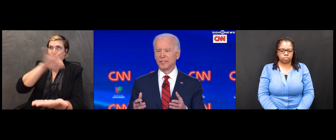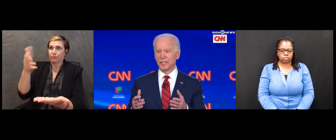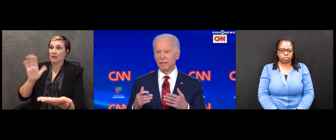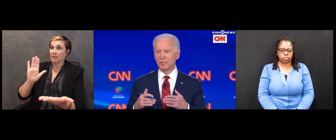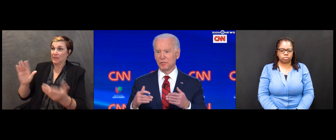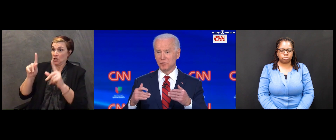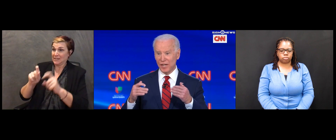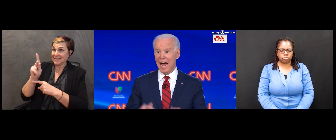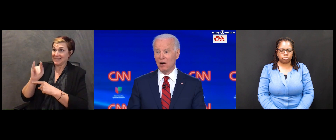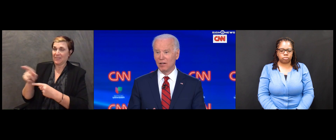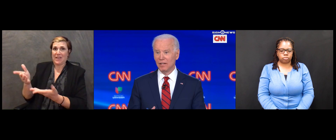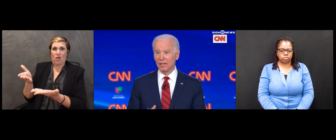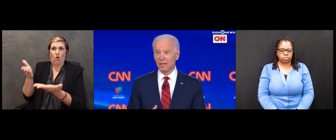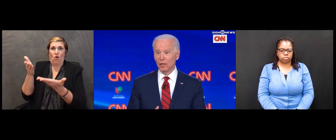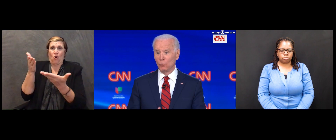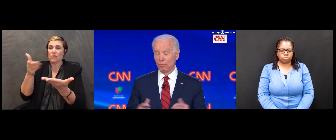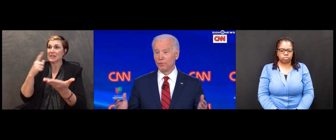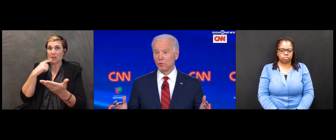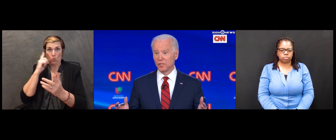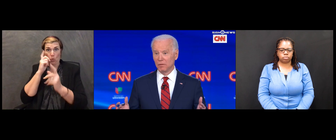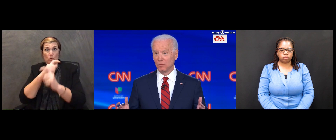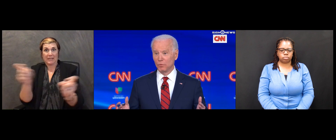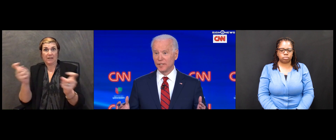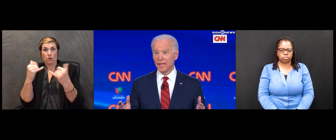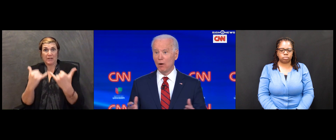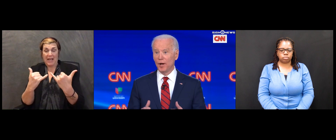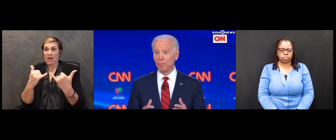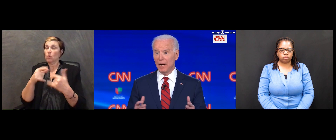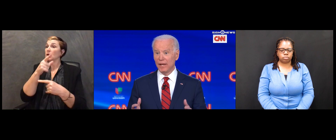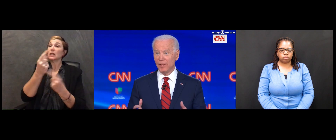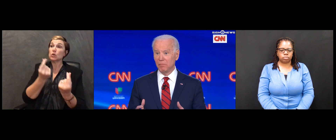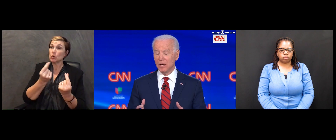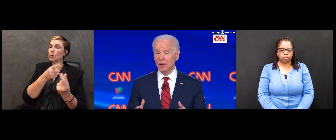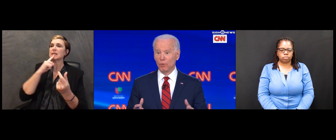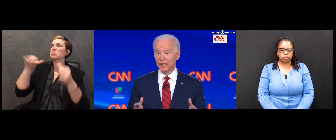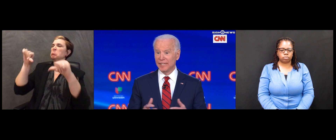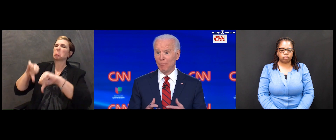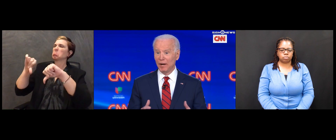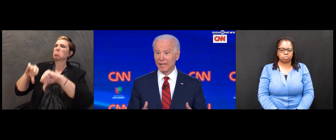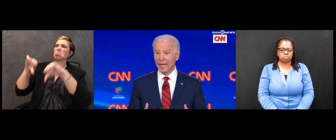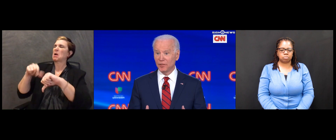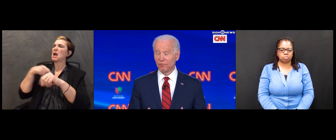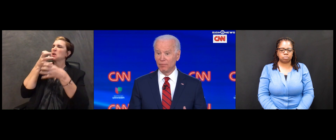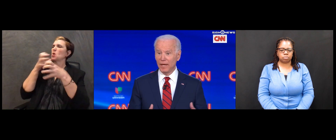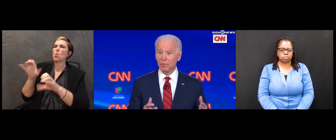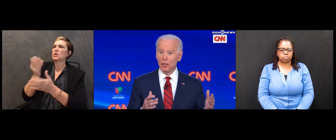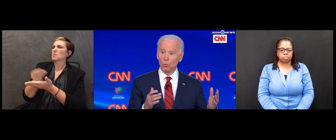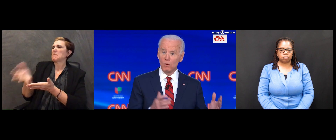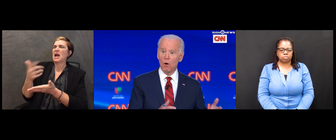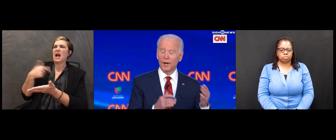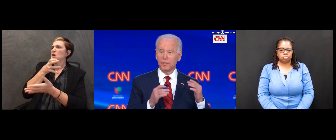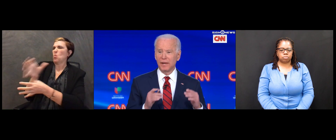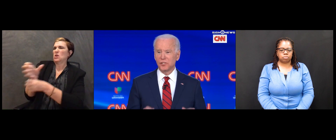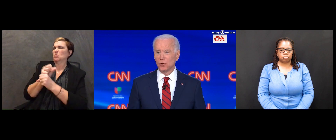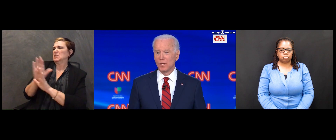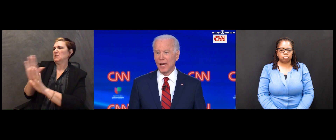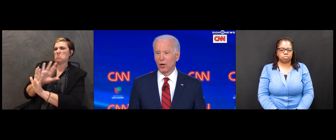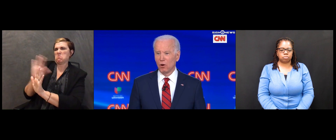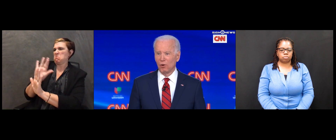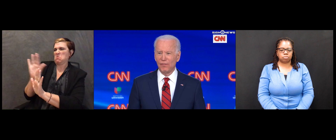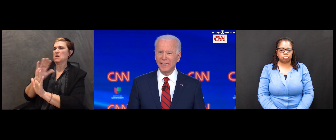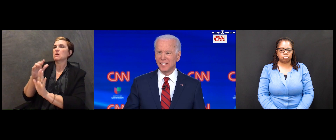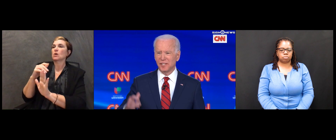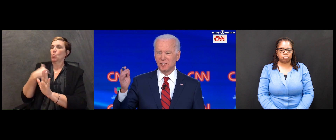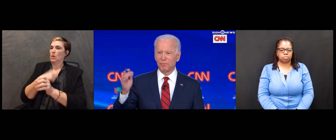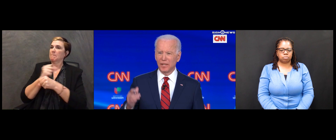available and to give it to us now. We refused them. We did not want to buy them. We did not want to get them from them. We wanted to make sure we had